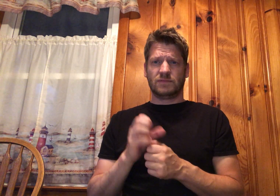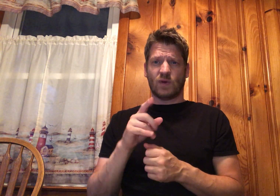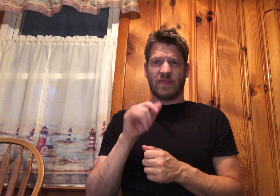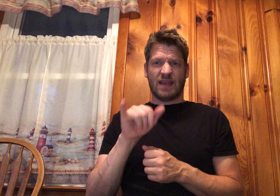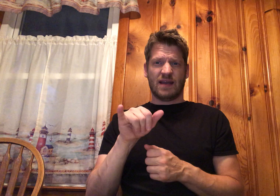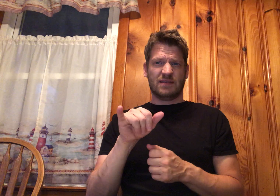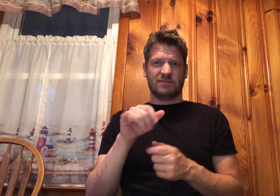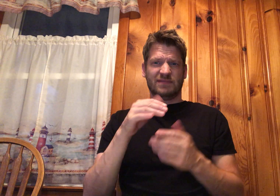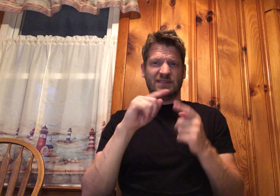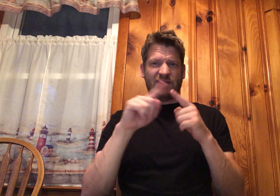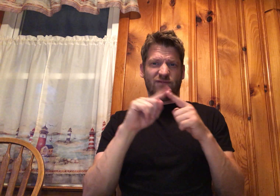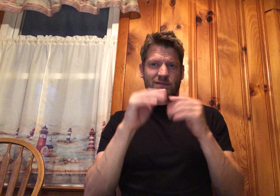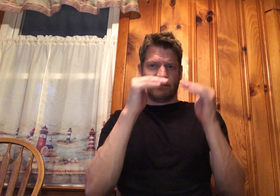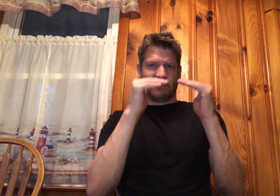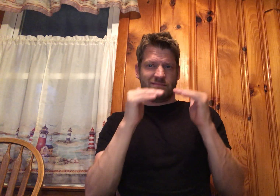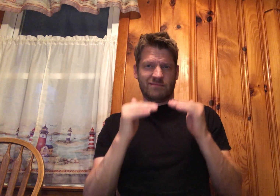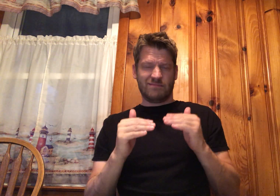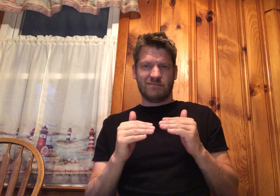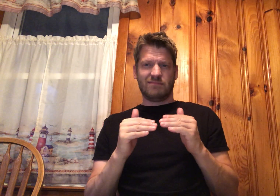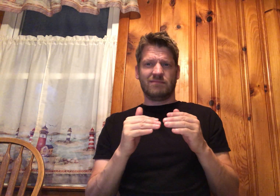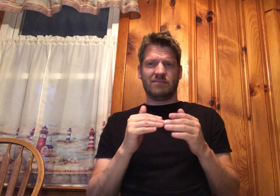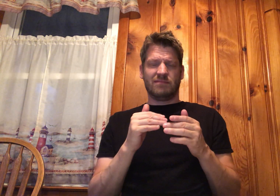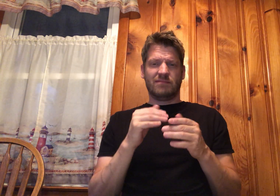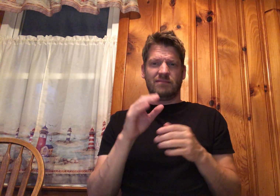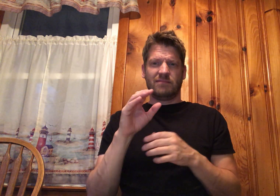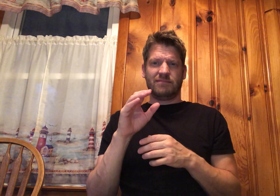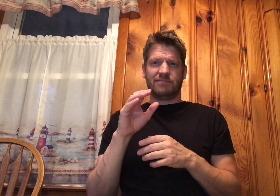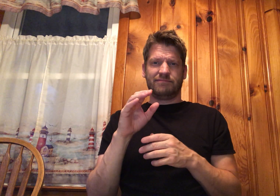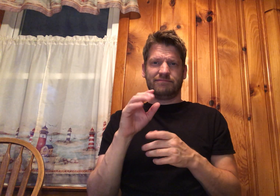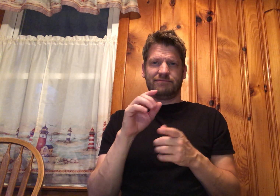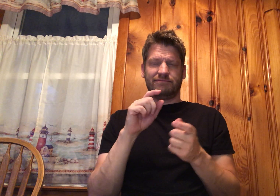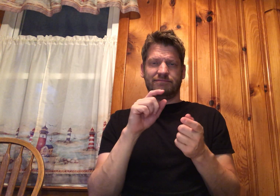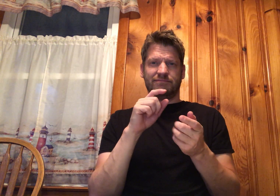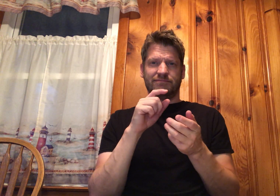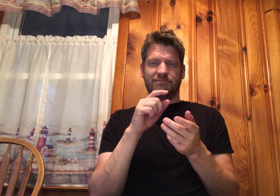So this is about the introduction part of the software engineering. Just first you have to know what is an